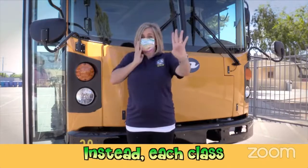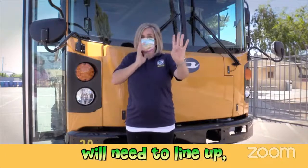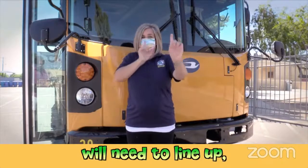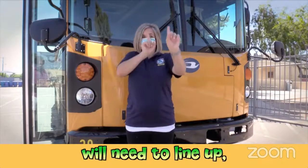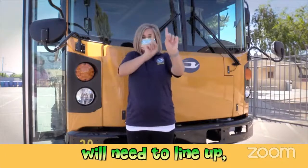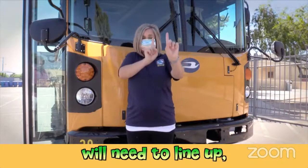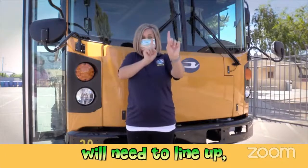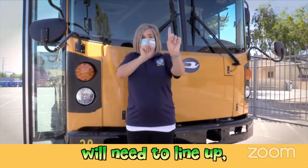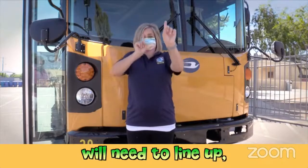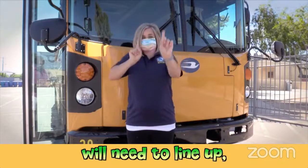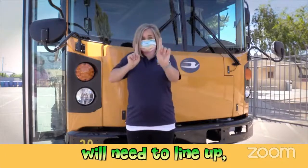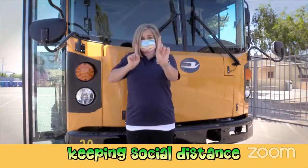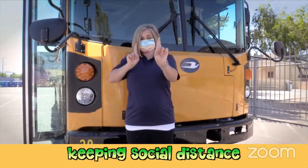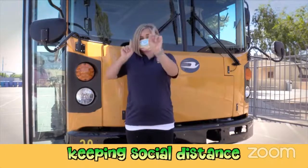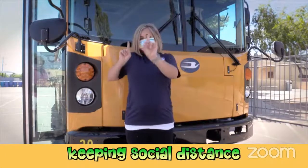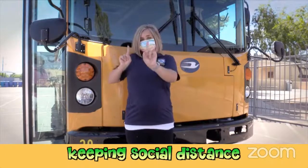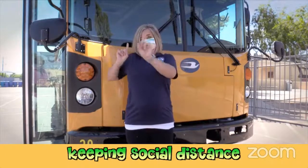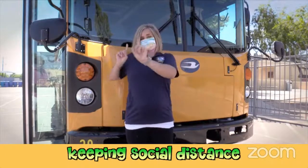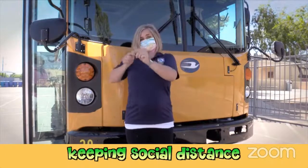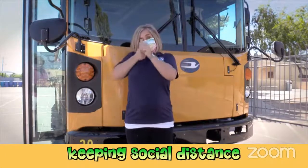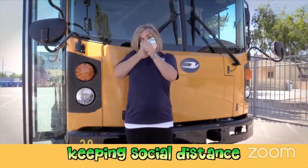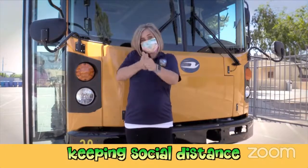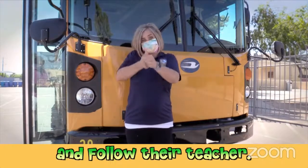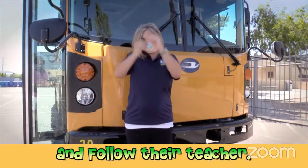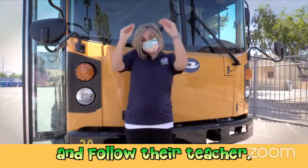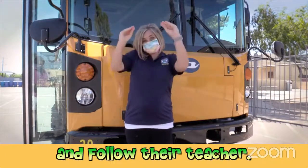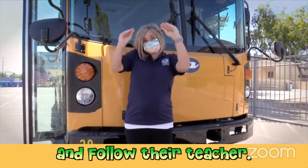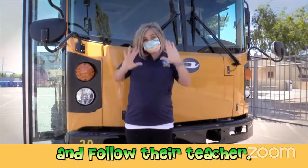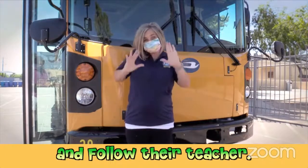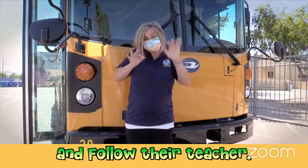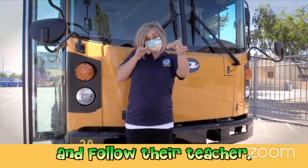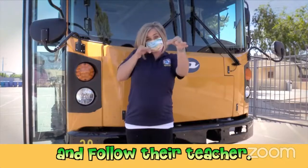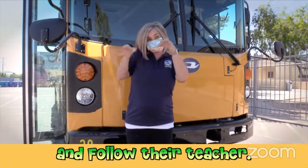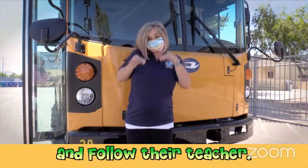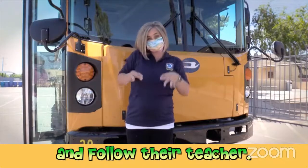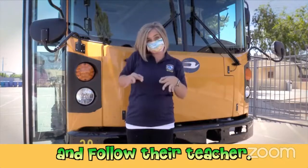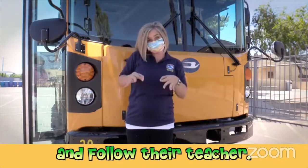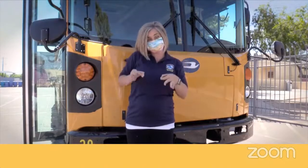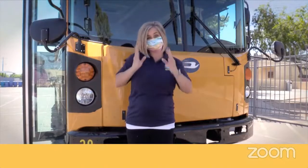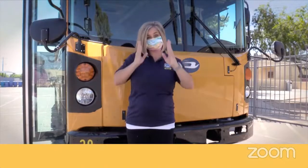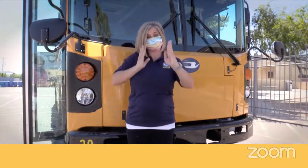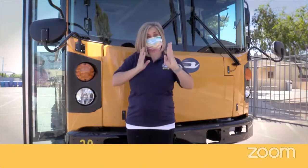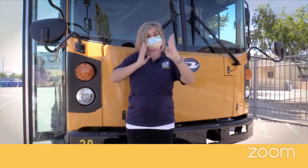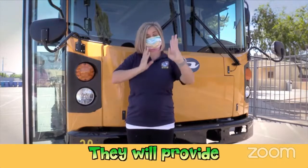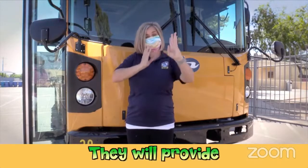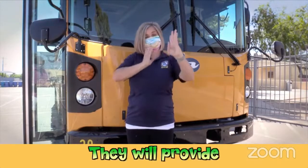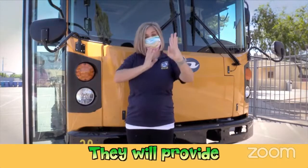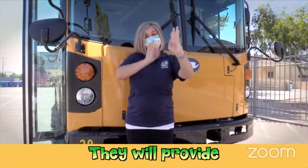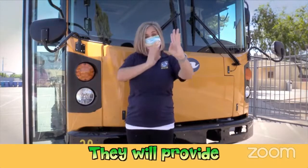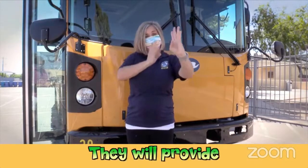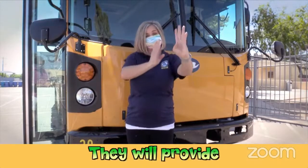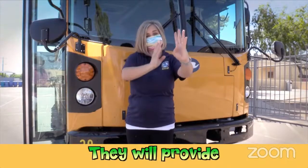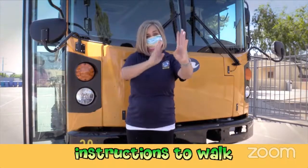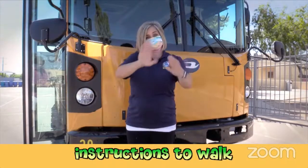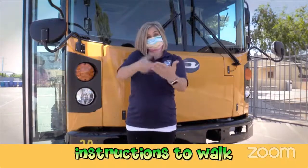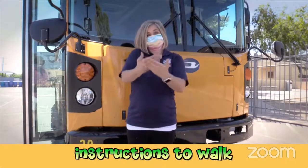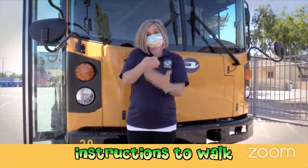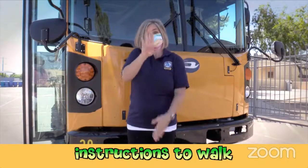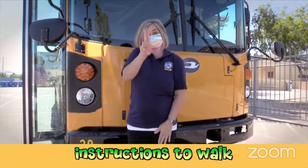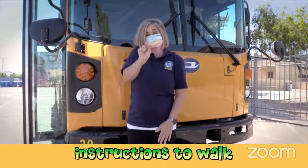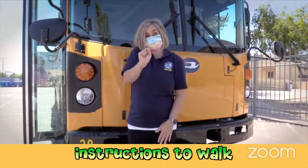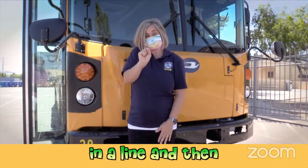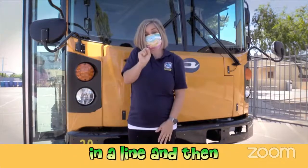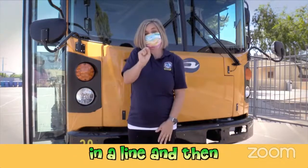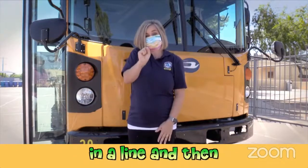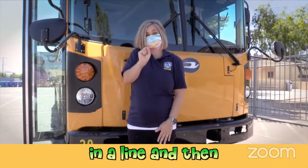each class will need to line up, keeping social distance, and follow their teacher. They will provide